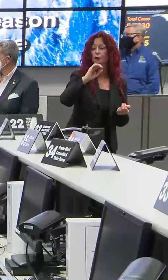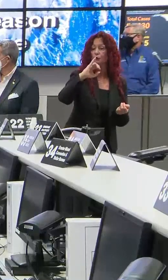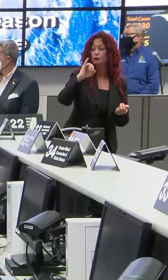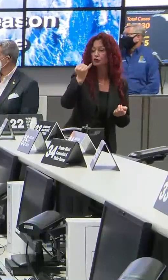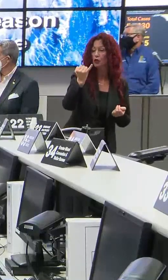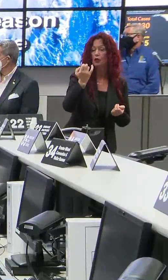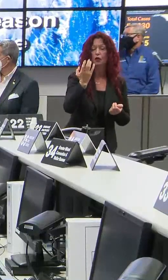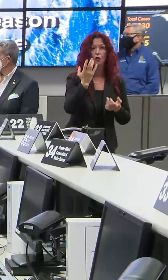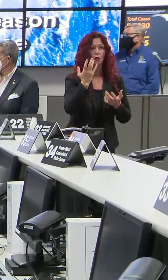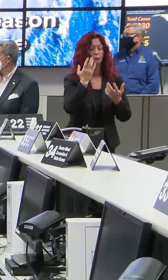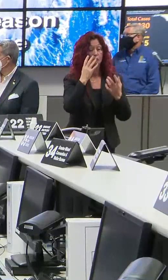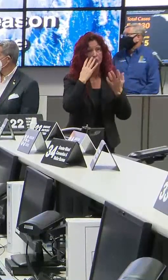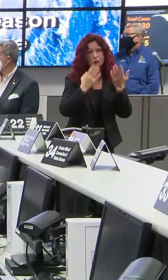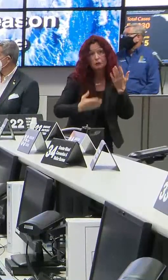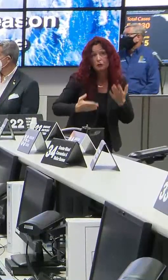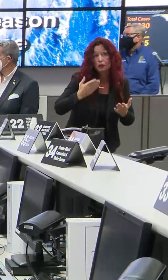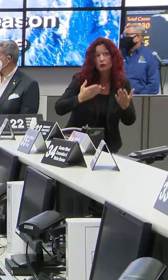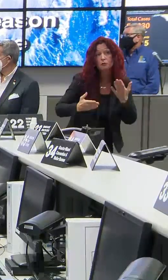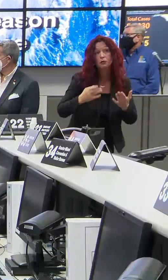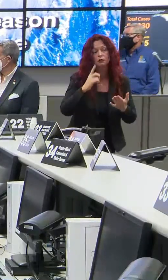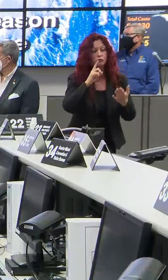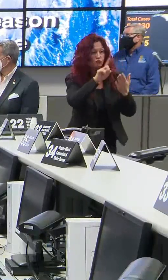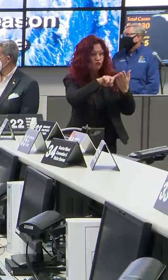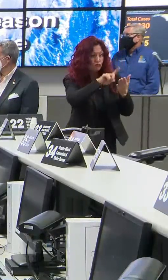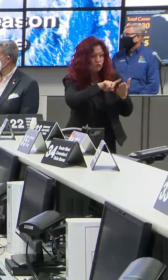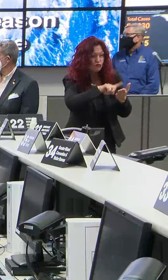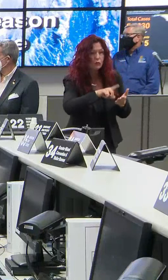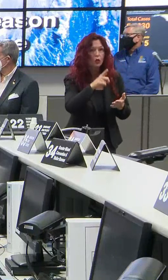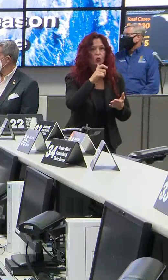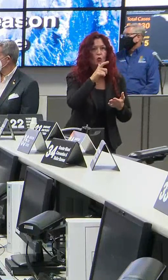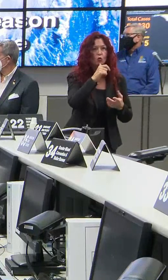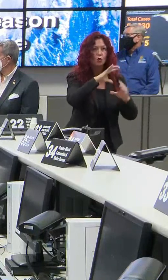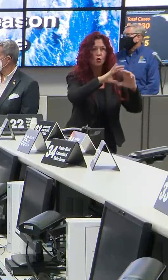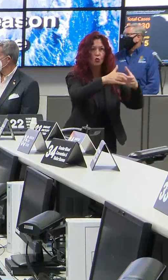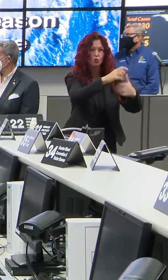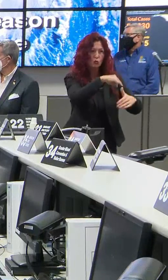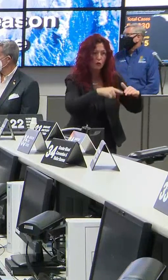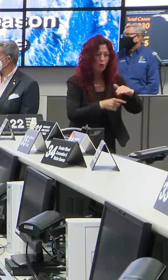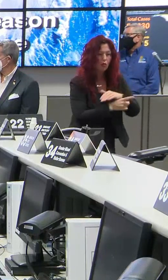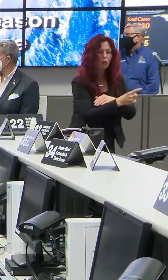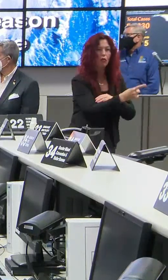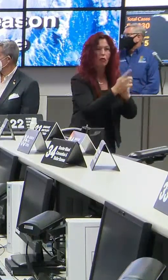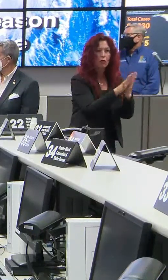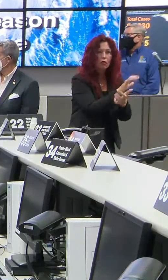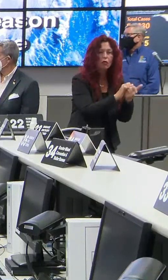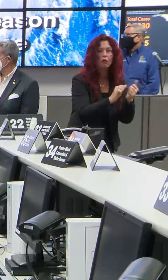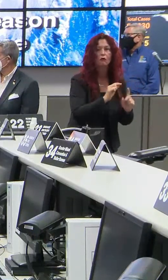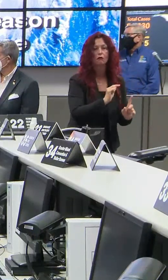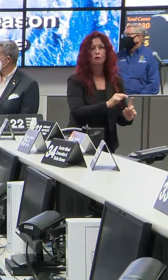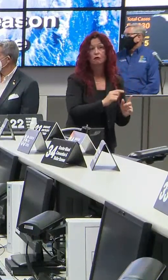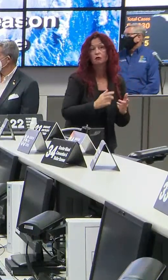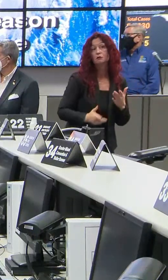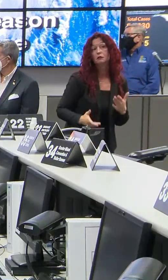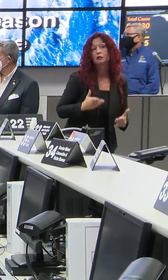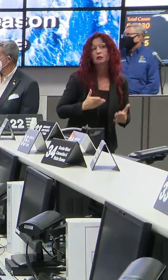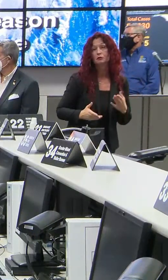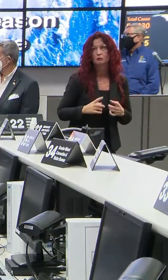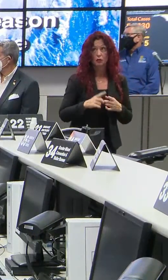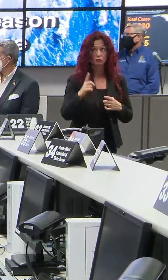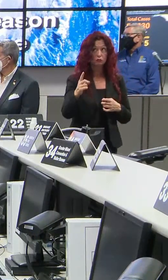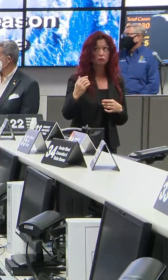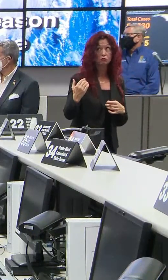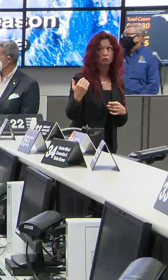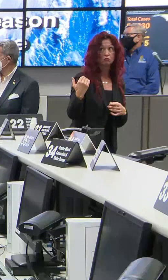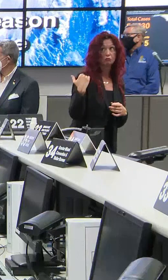or paying protesters to commit violent acts. But at this time, I have not been approached in terms of some sort of federal